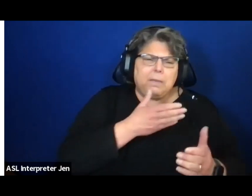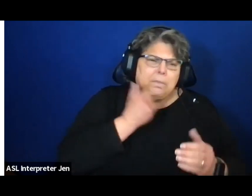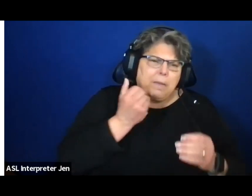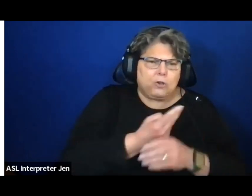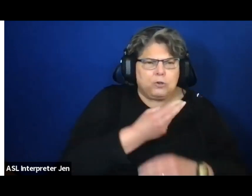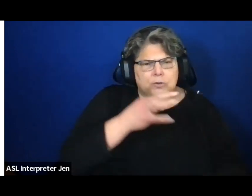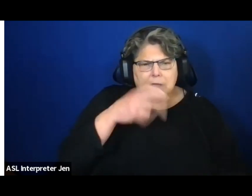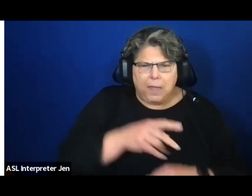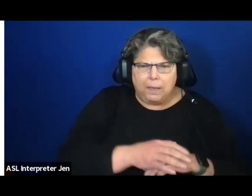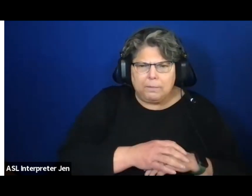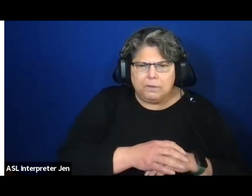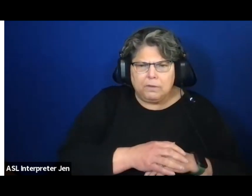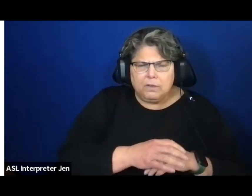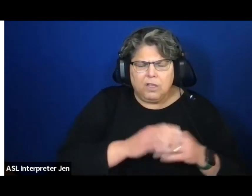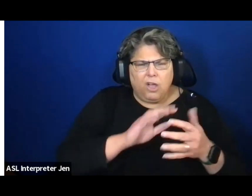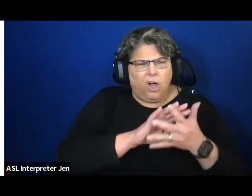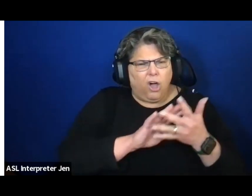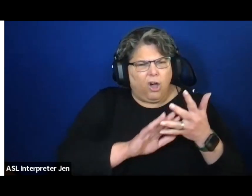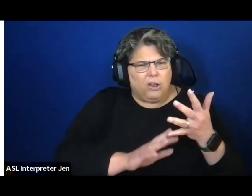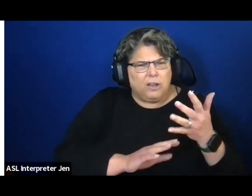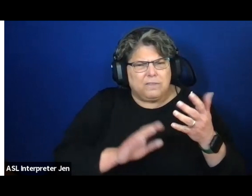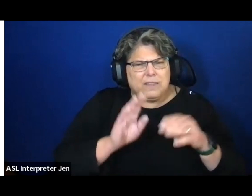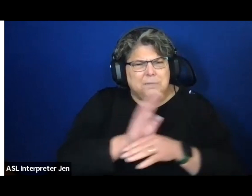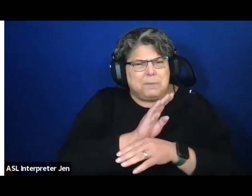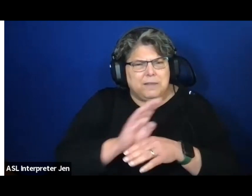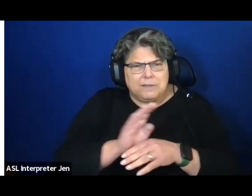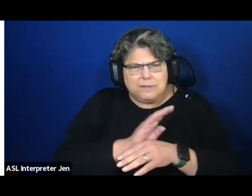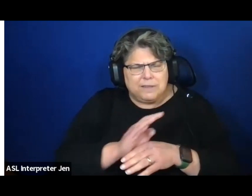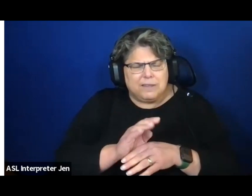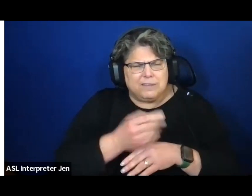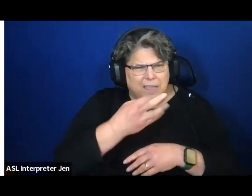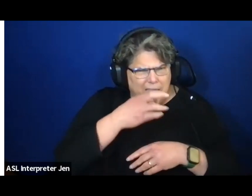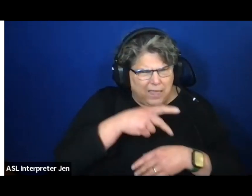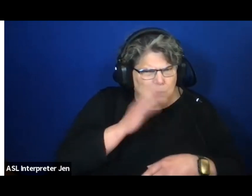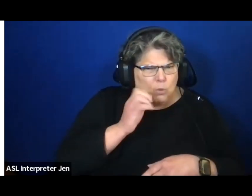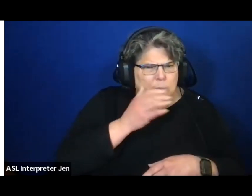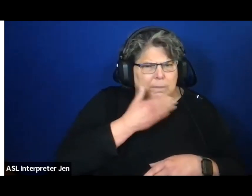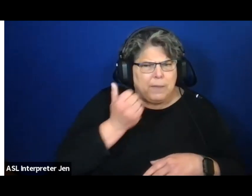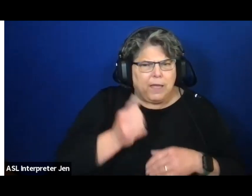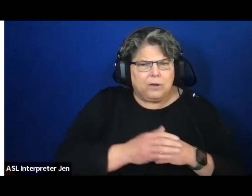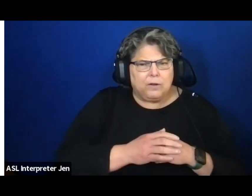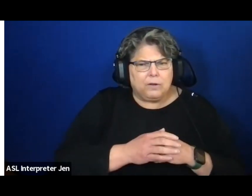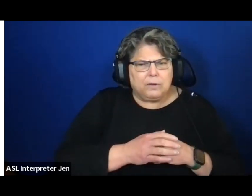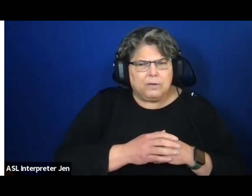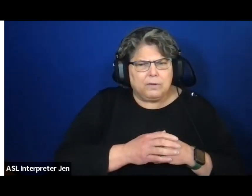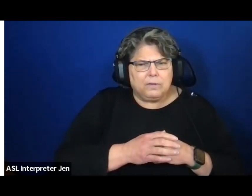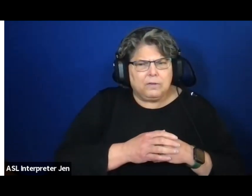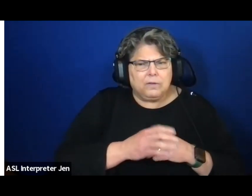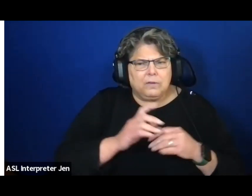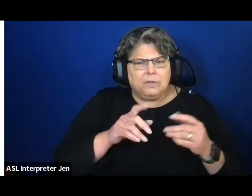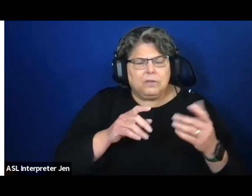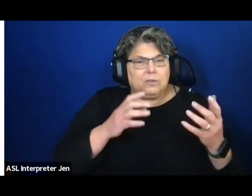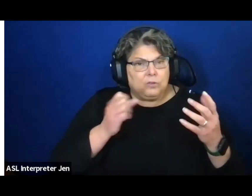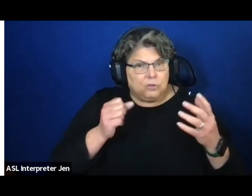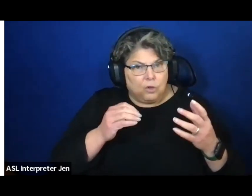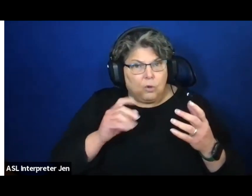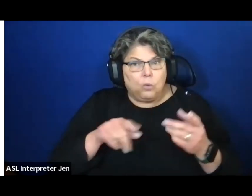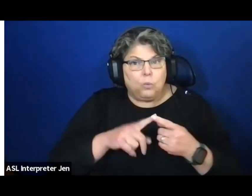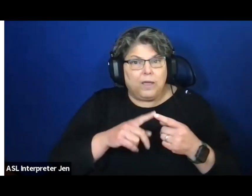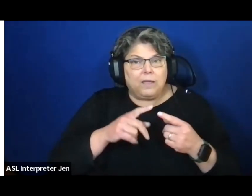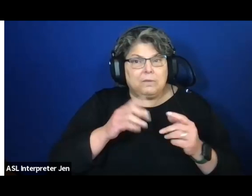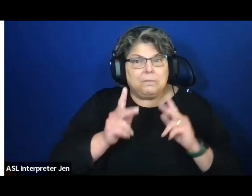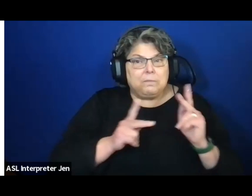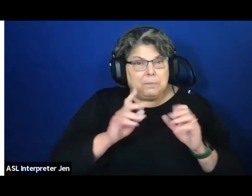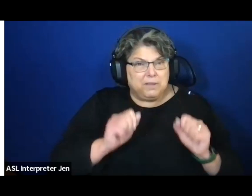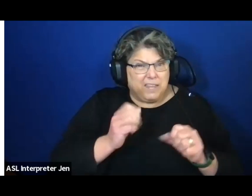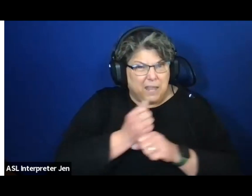trees when we could have used hemp to do that. Only now, but they have the money. Can somebody ask them if they can return the money back? I'd like to